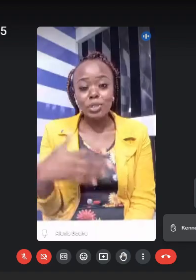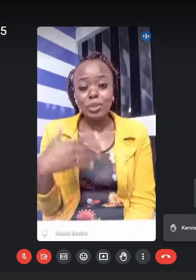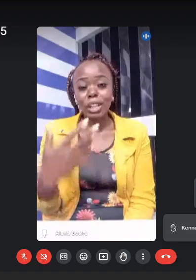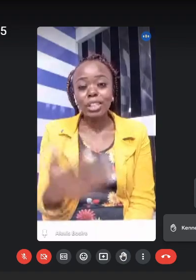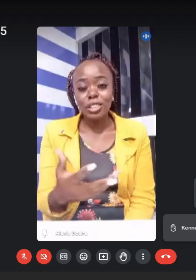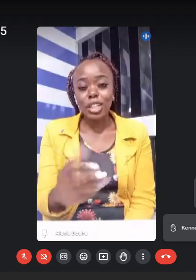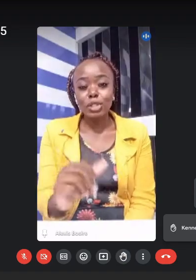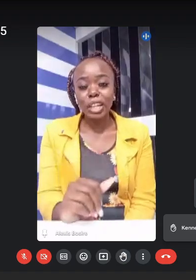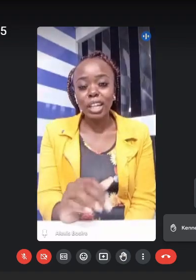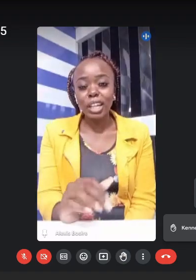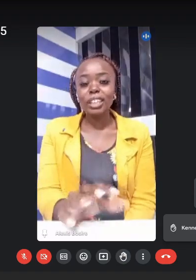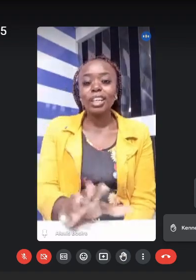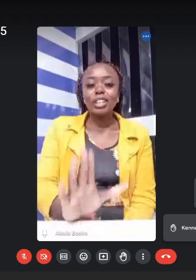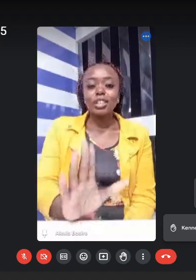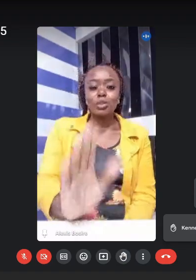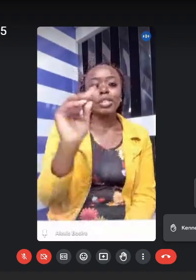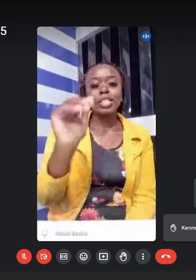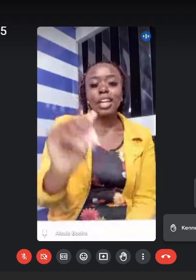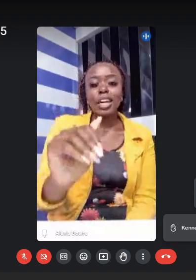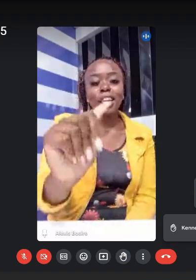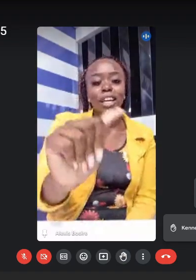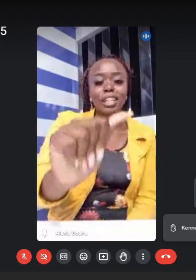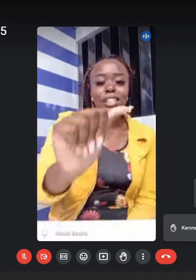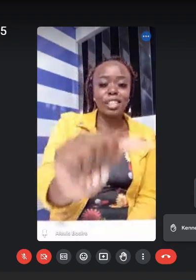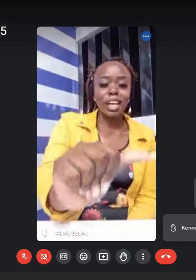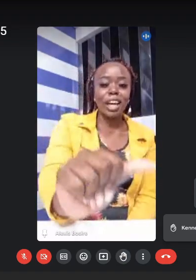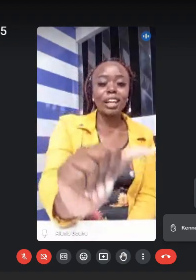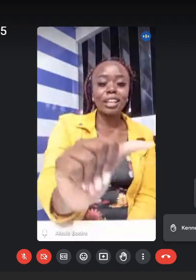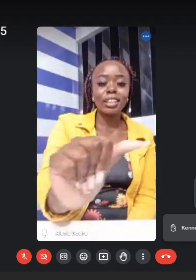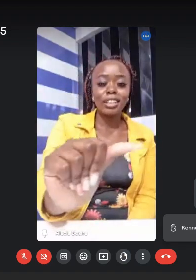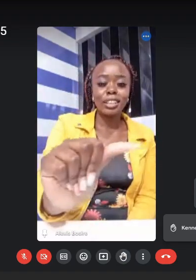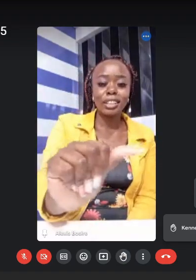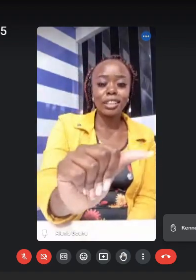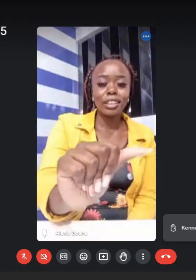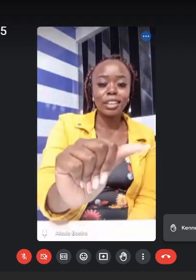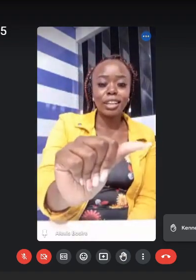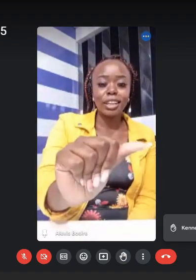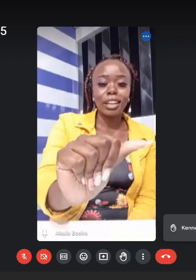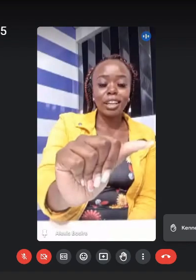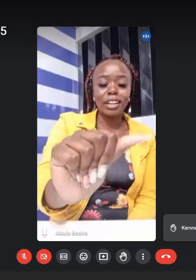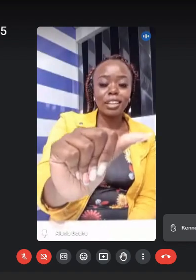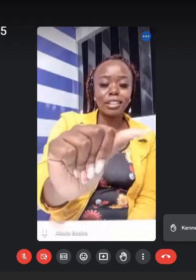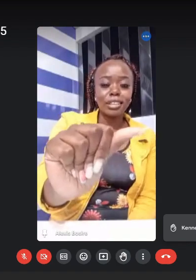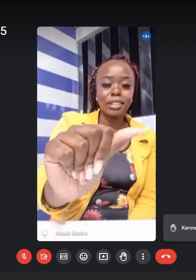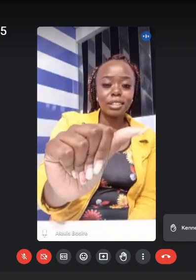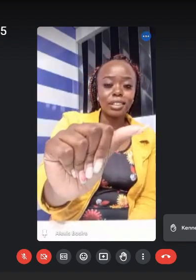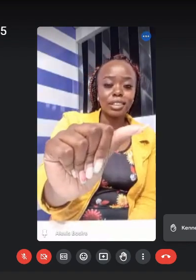as well join me in. So we say that is A,